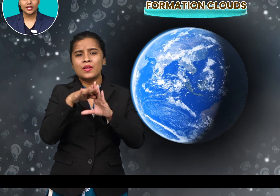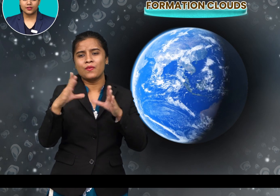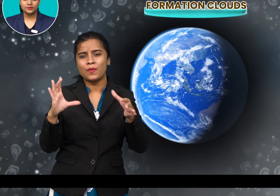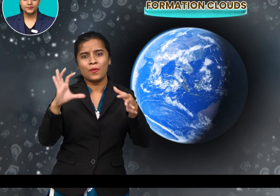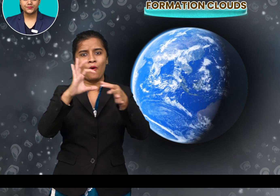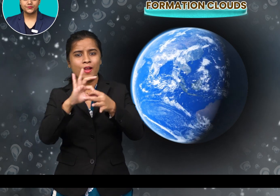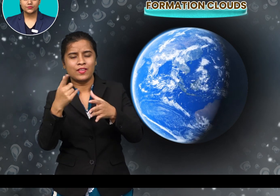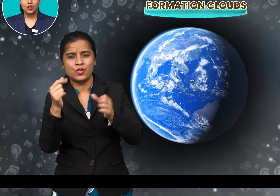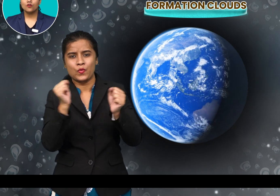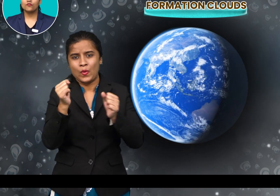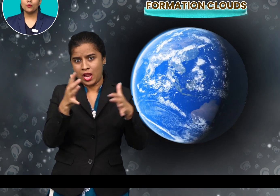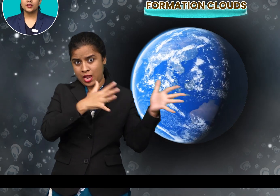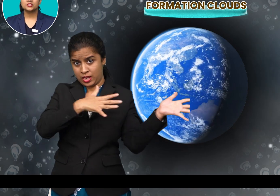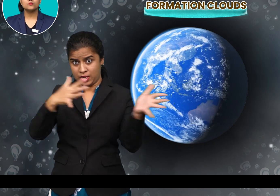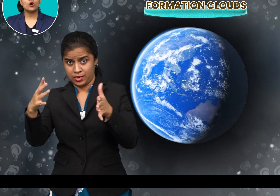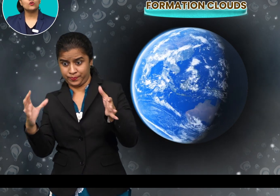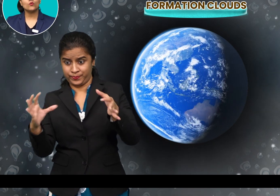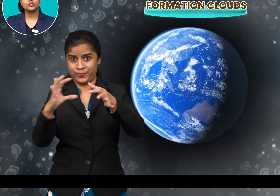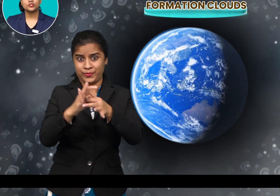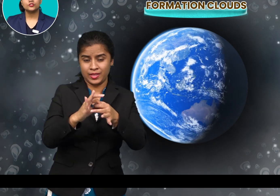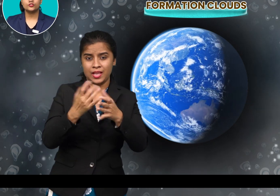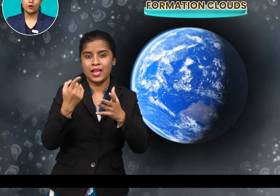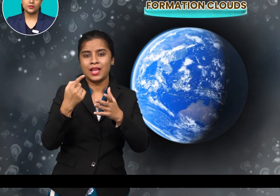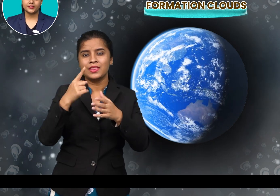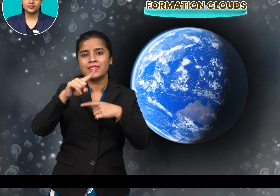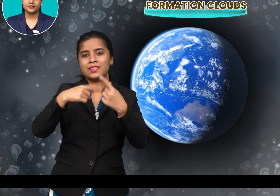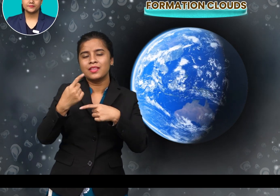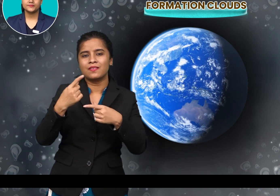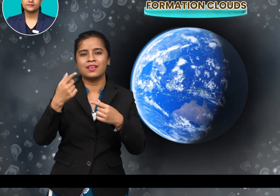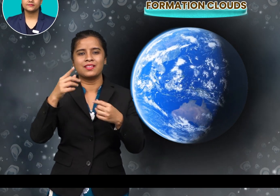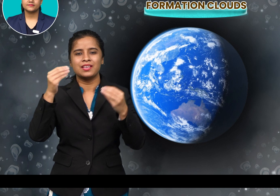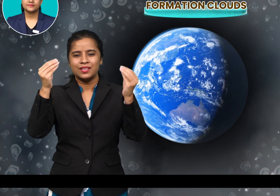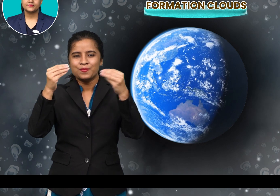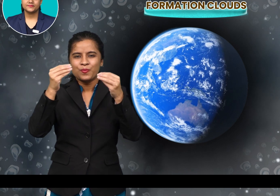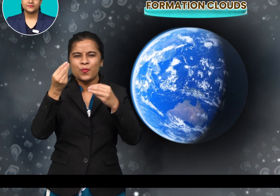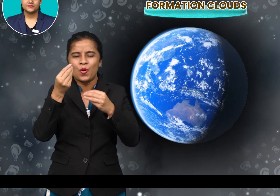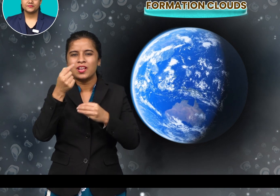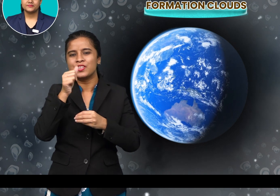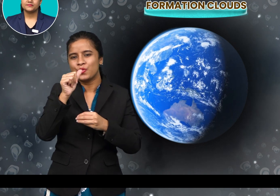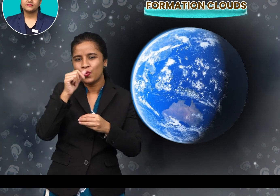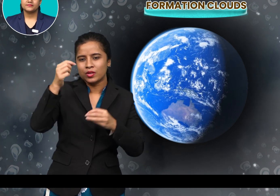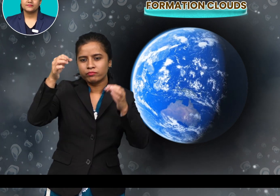cooler air, forming smaller water droplets.